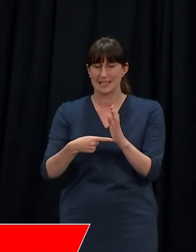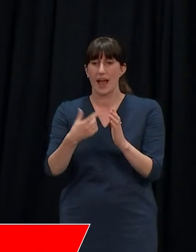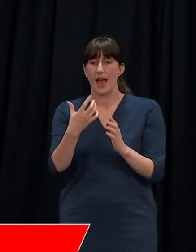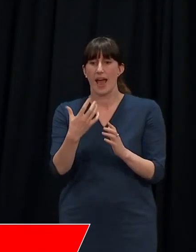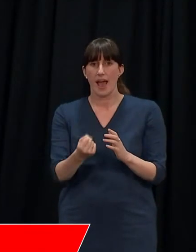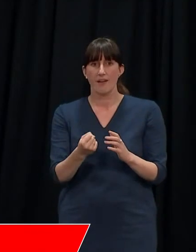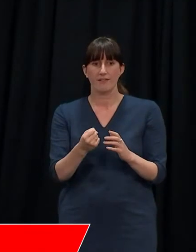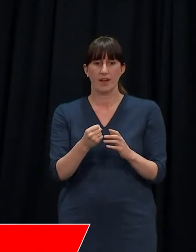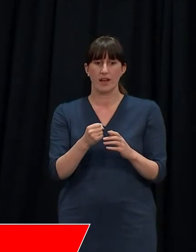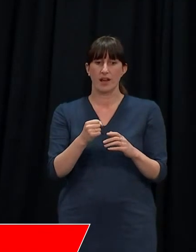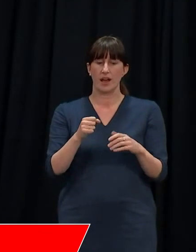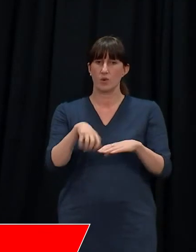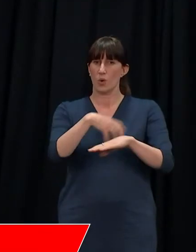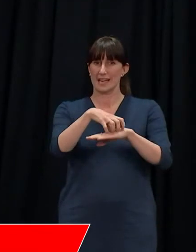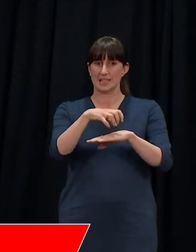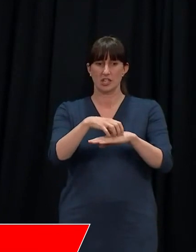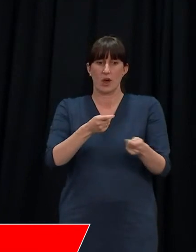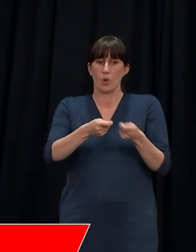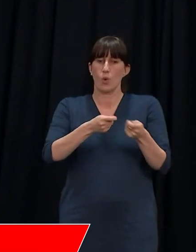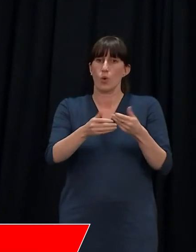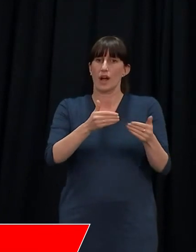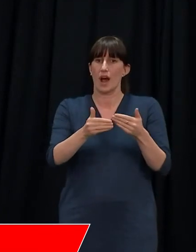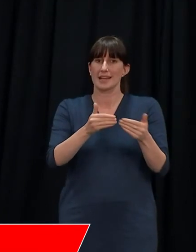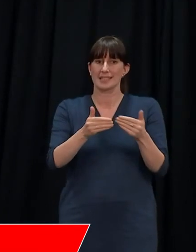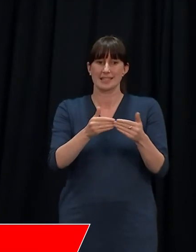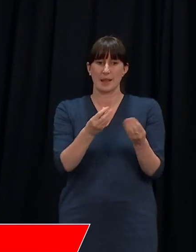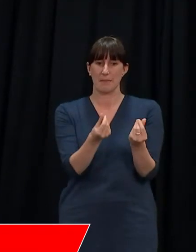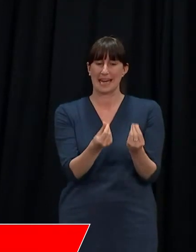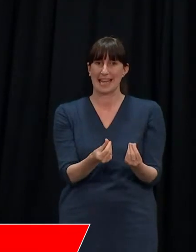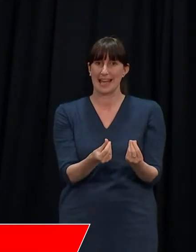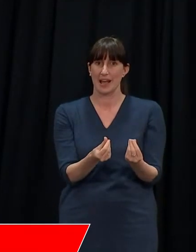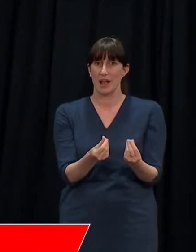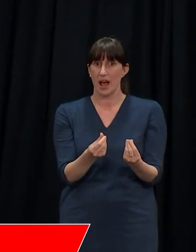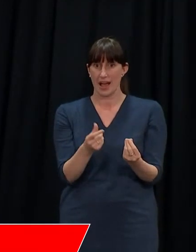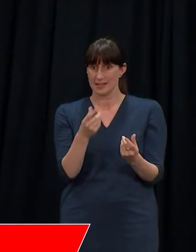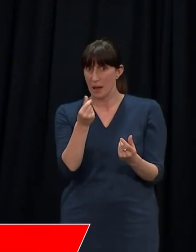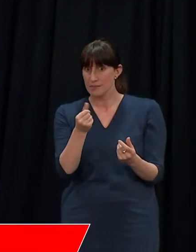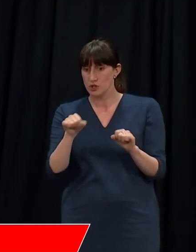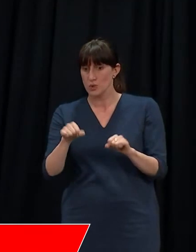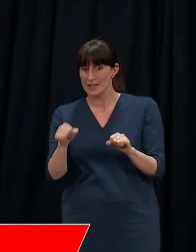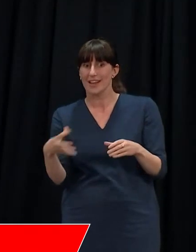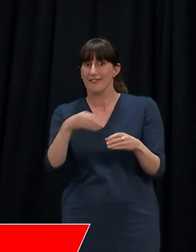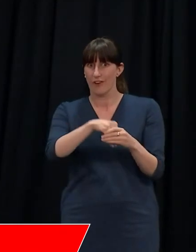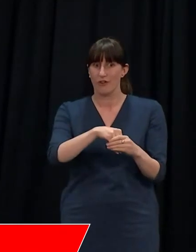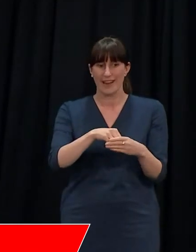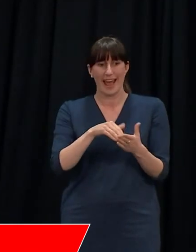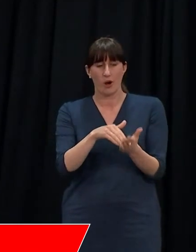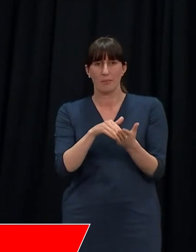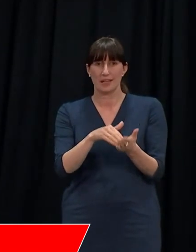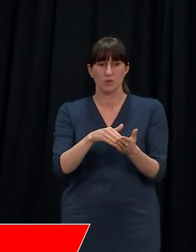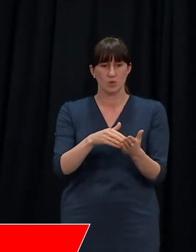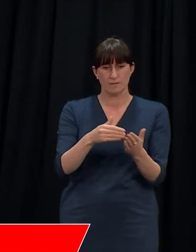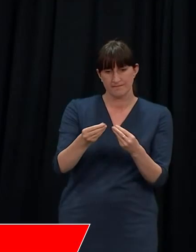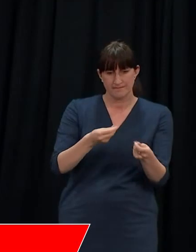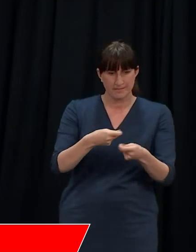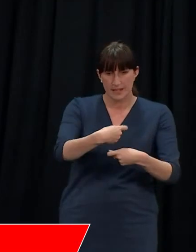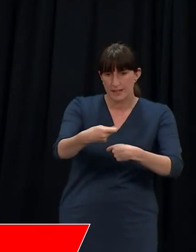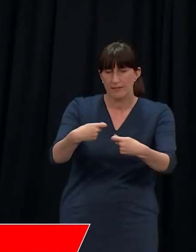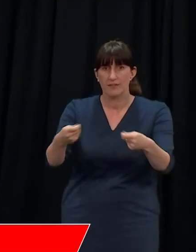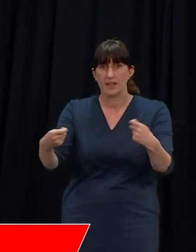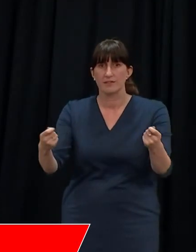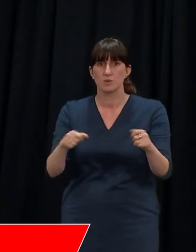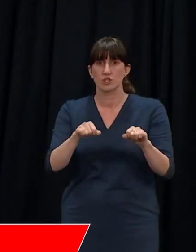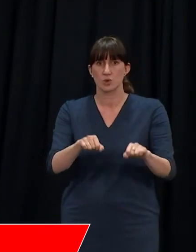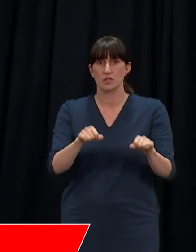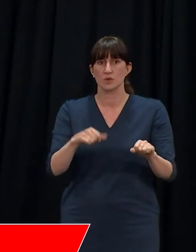say that students themselves are involved in helping to administer those funds and make sure that they get to the people who need that support the